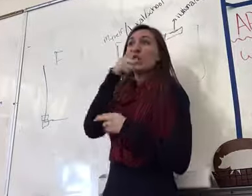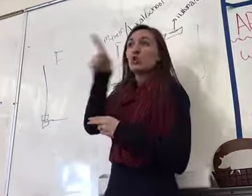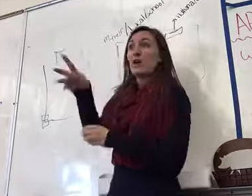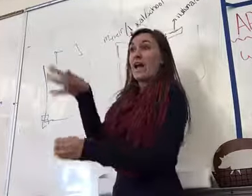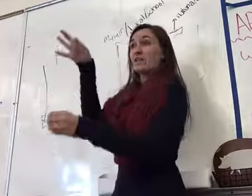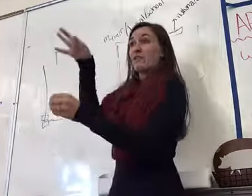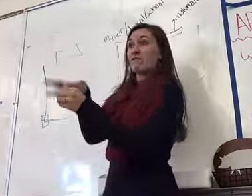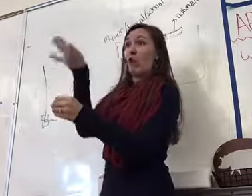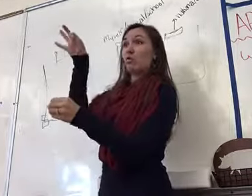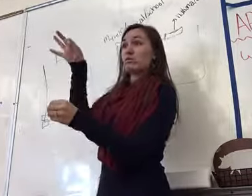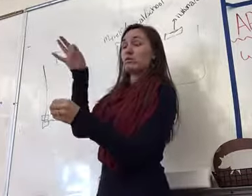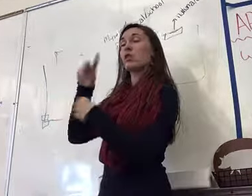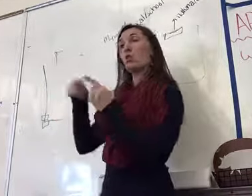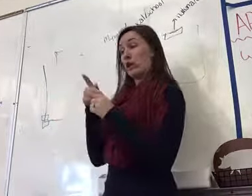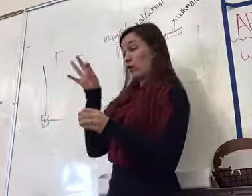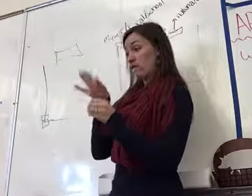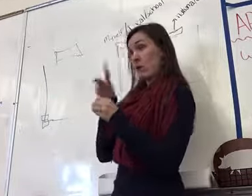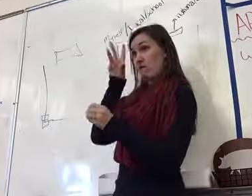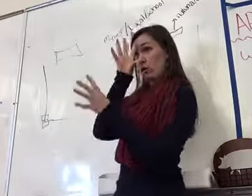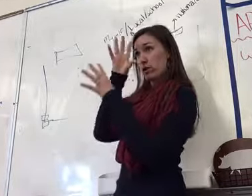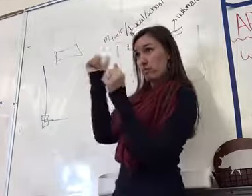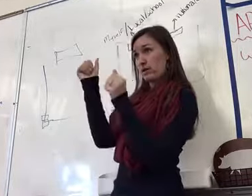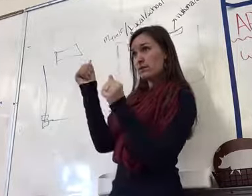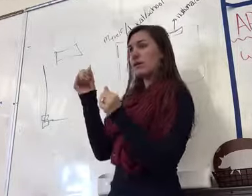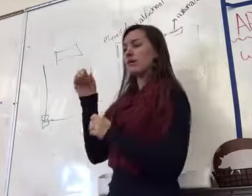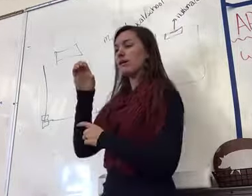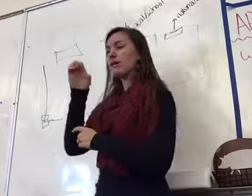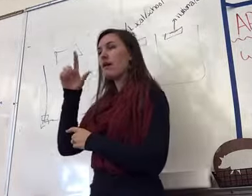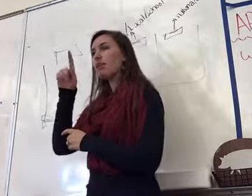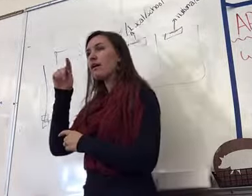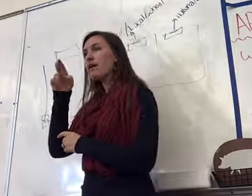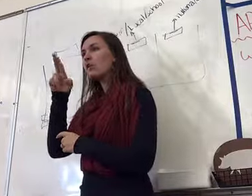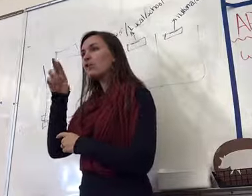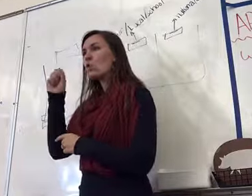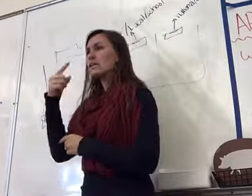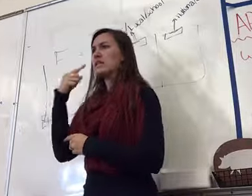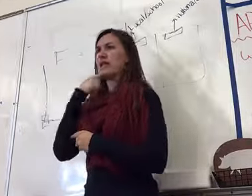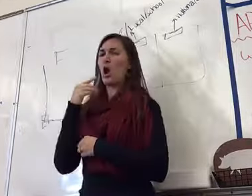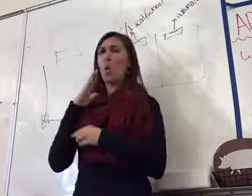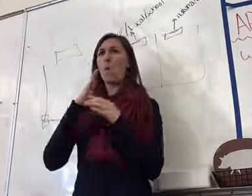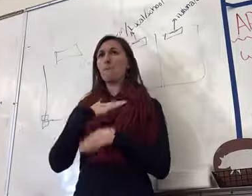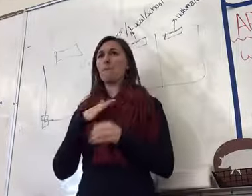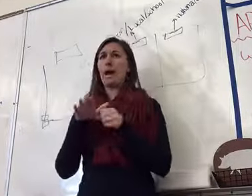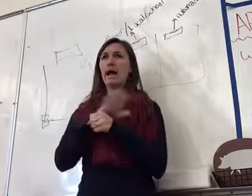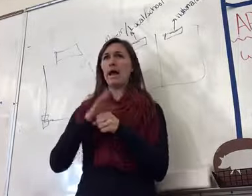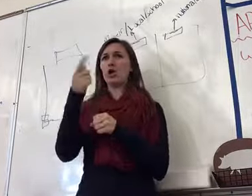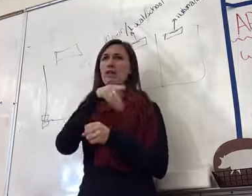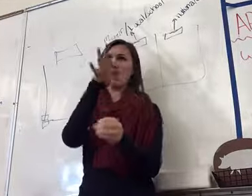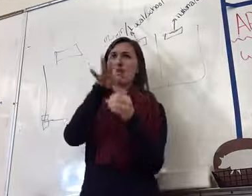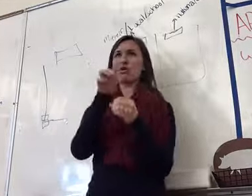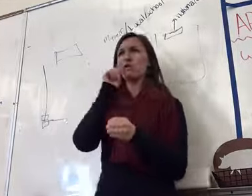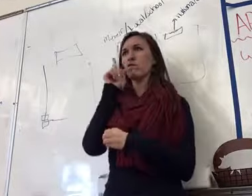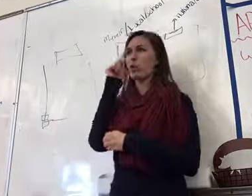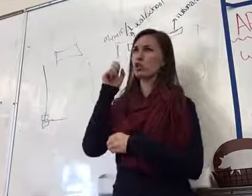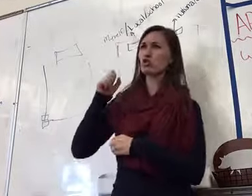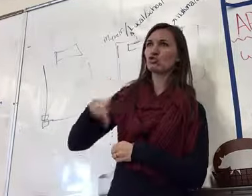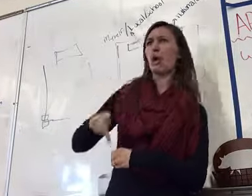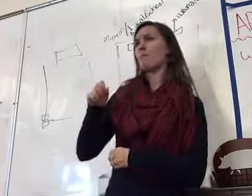for the president, those electors say, okay, my district said that we should vote for Donald Trump, or my district said we should vote for